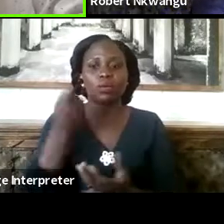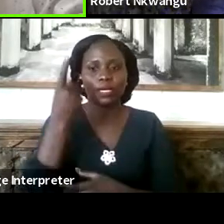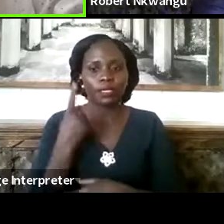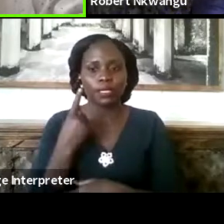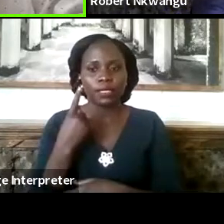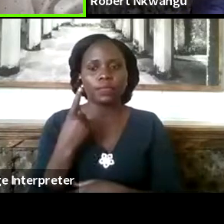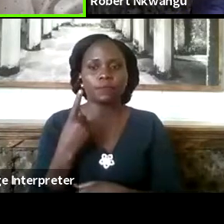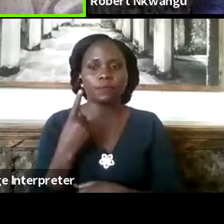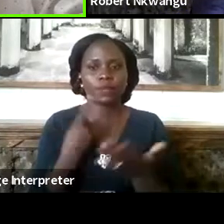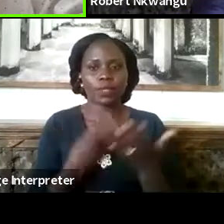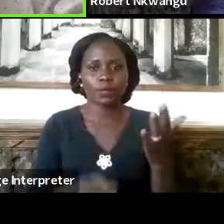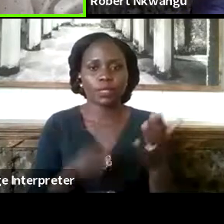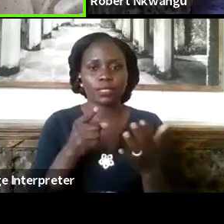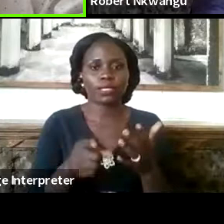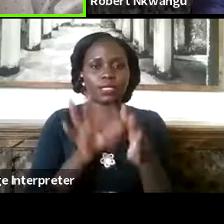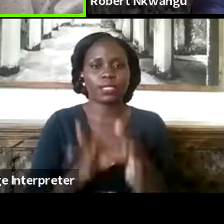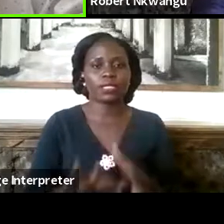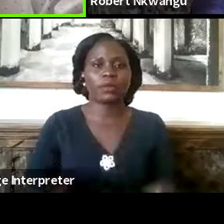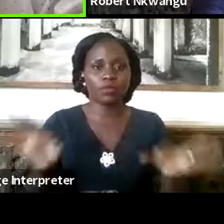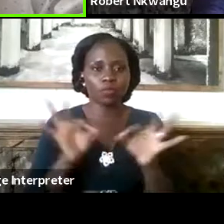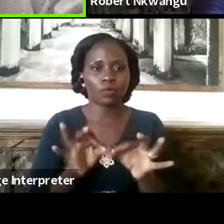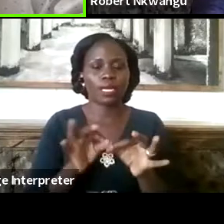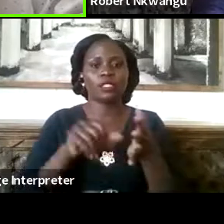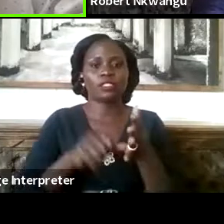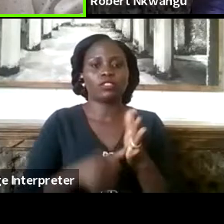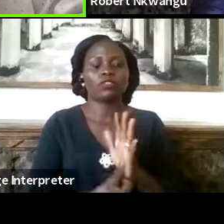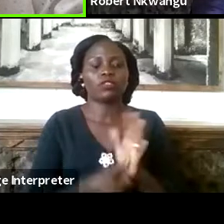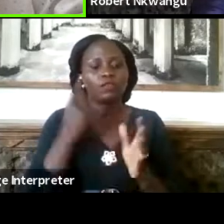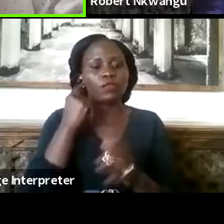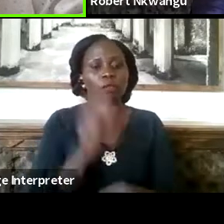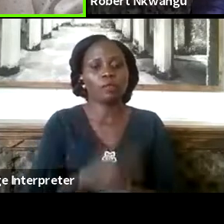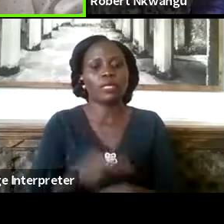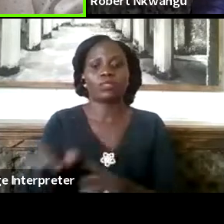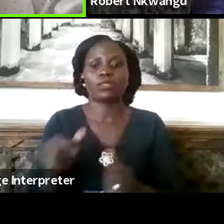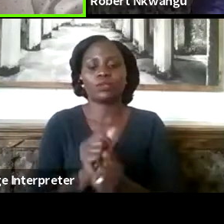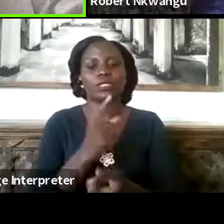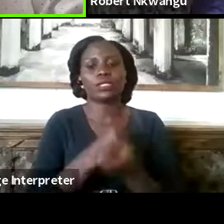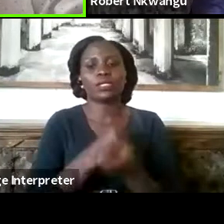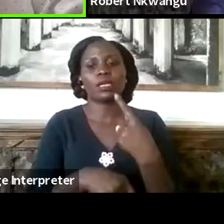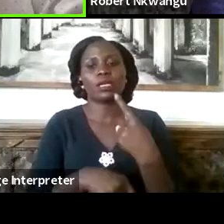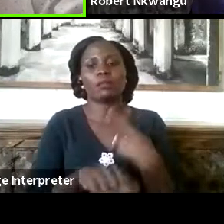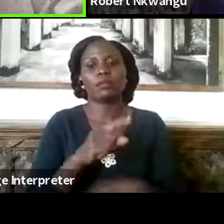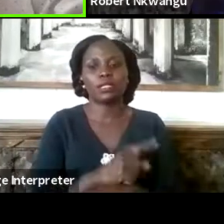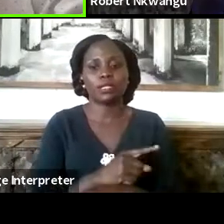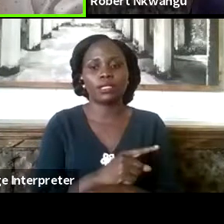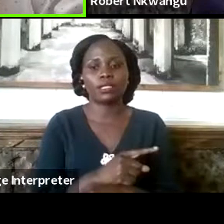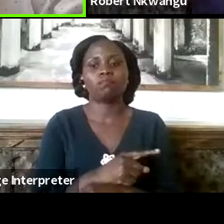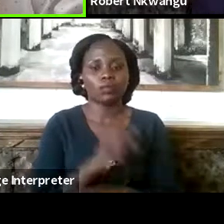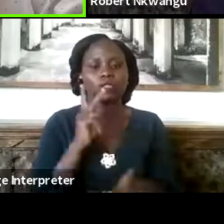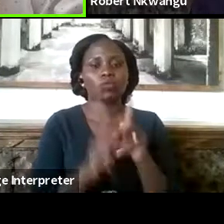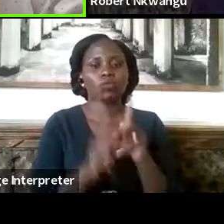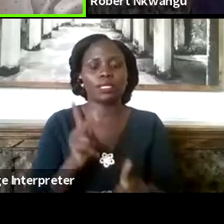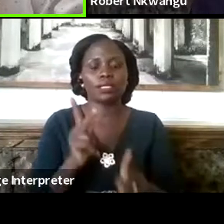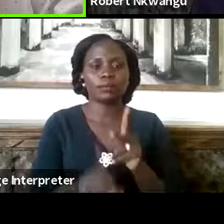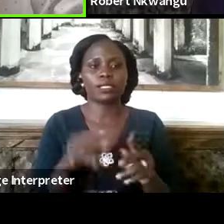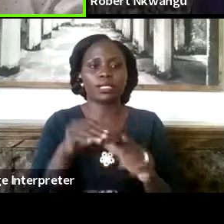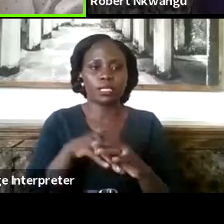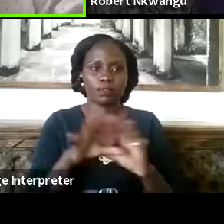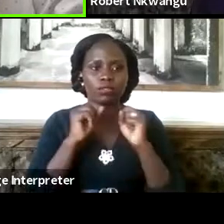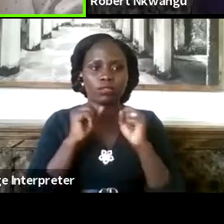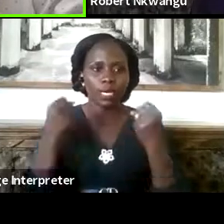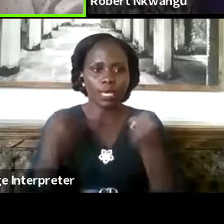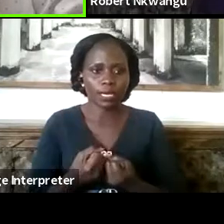key element for persons with disabilities to participate in society and to be able to cope with